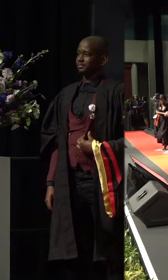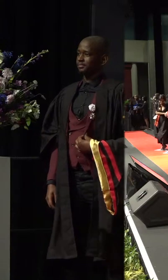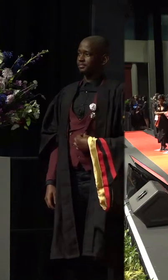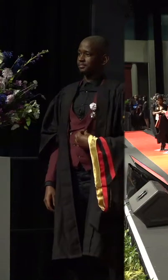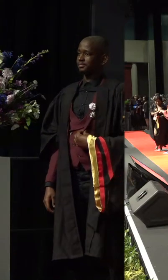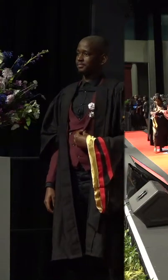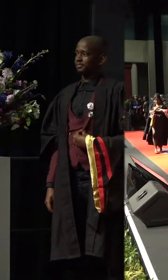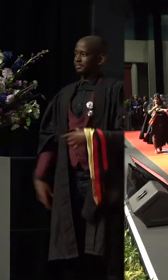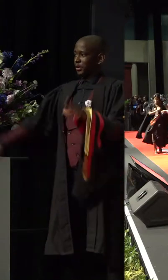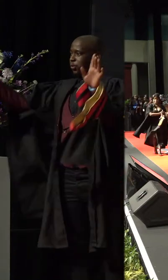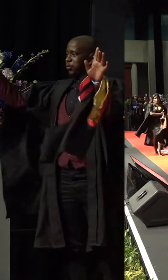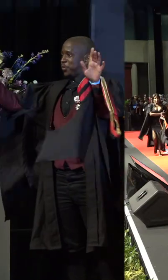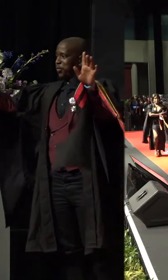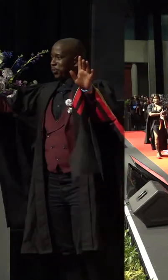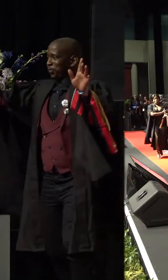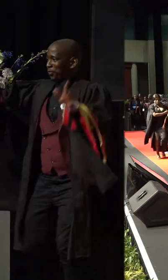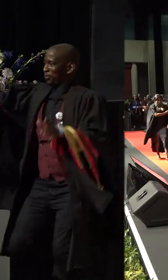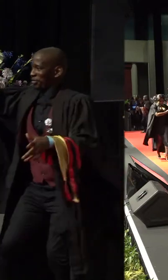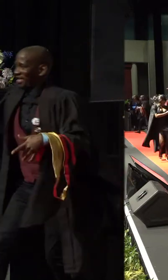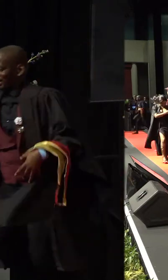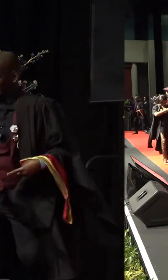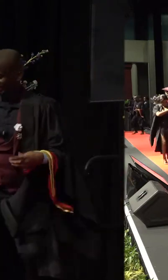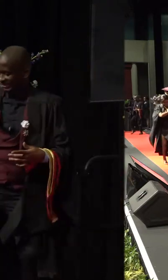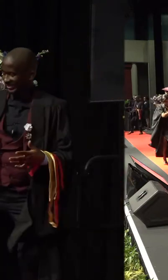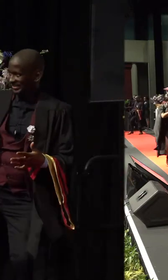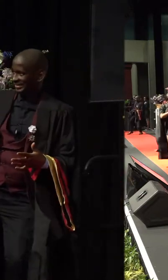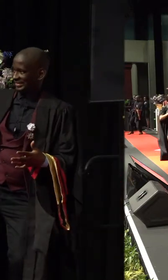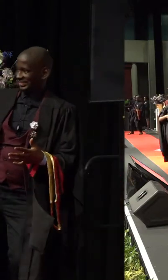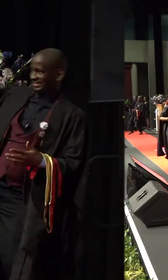Tembiso Terence Gumbi.